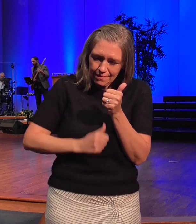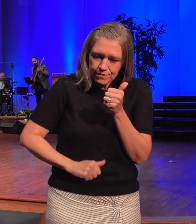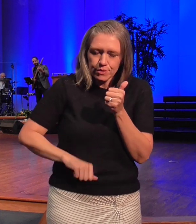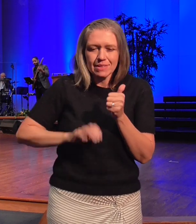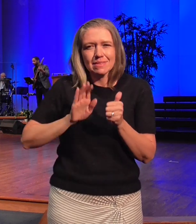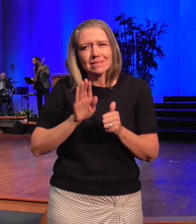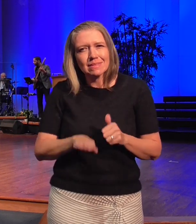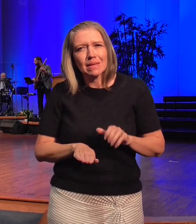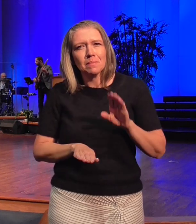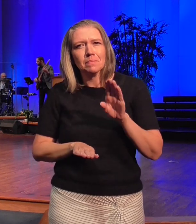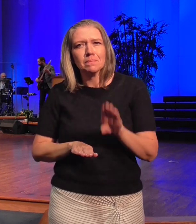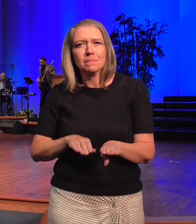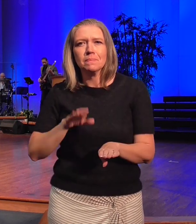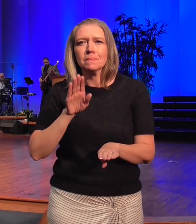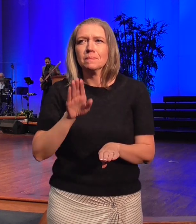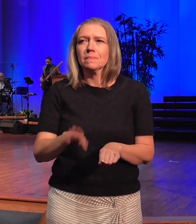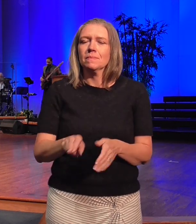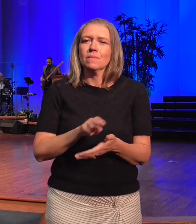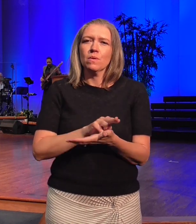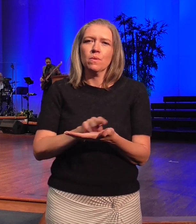every step is holy.